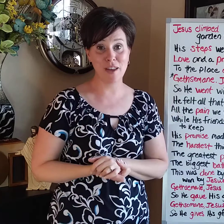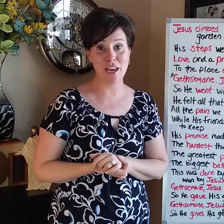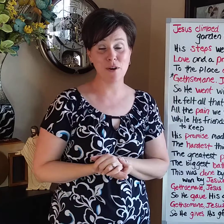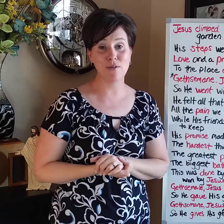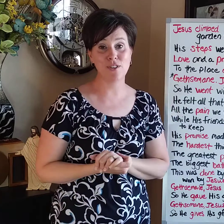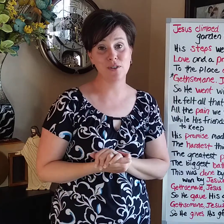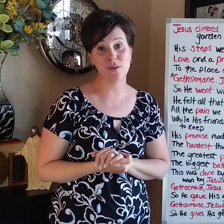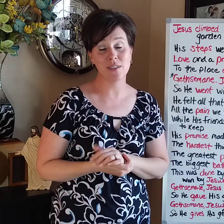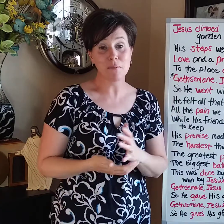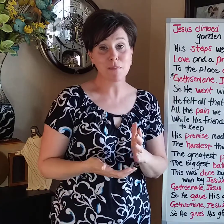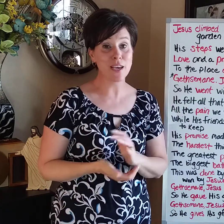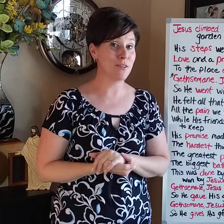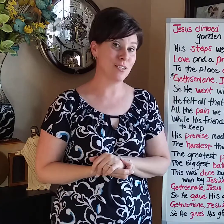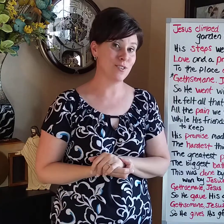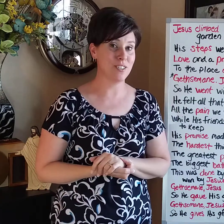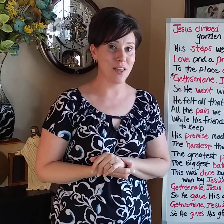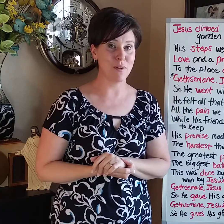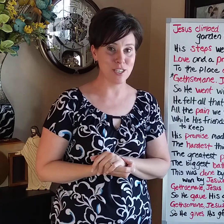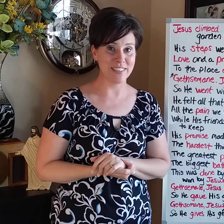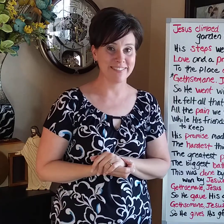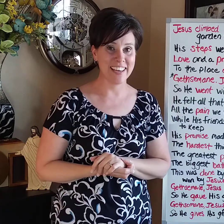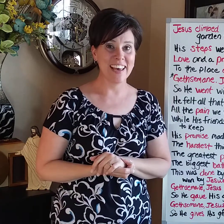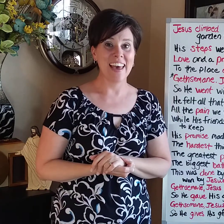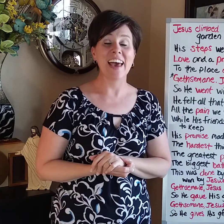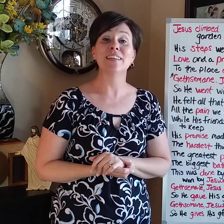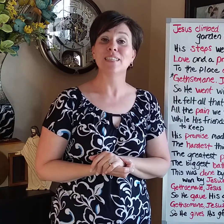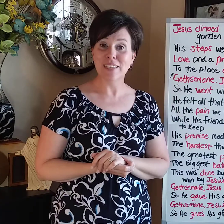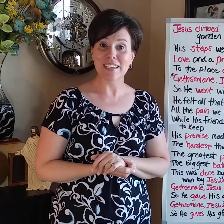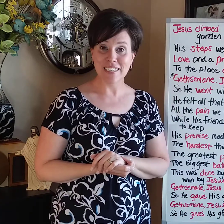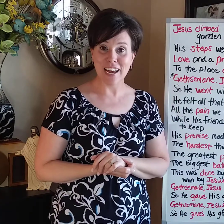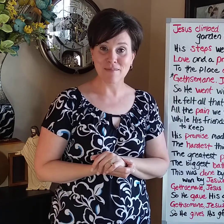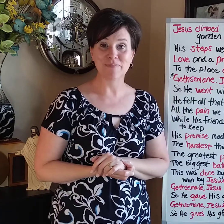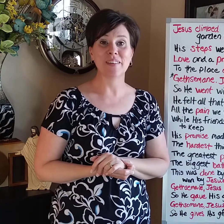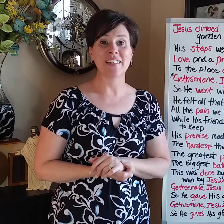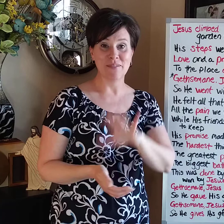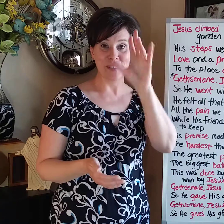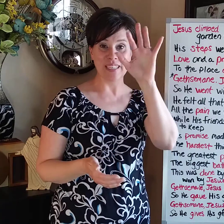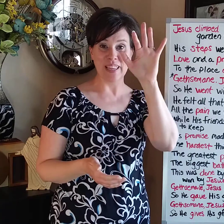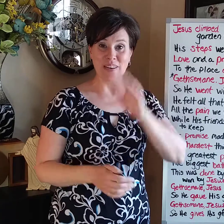video to supplement your Easter celebration. And until next time, we'll see you later.